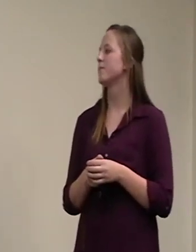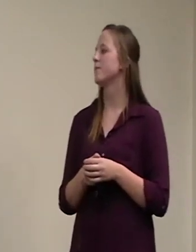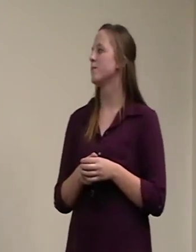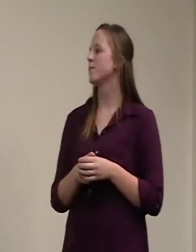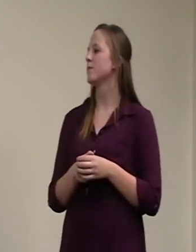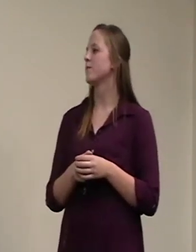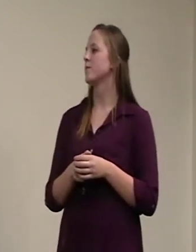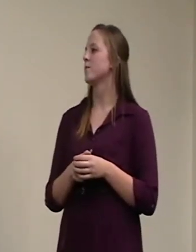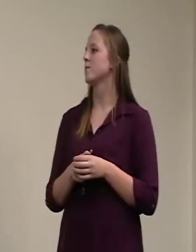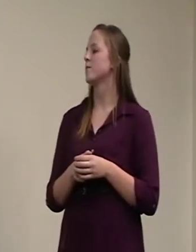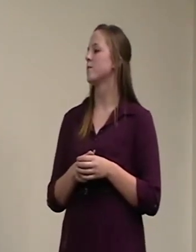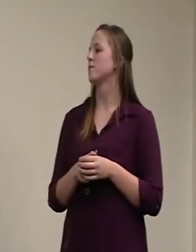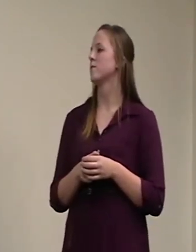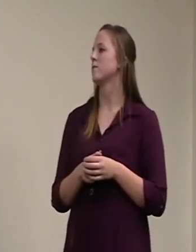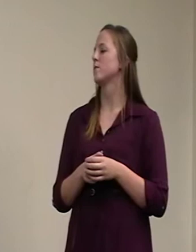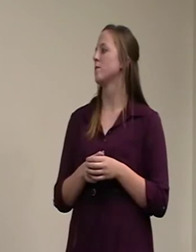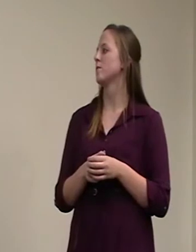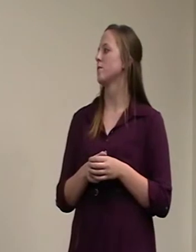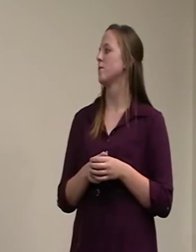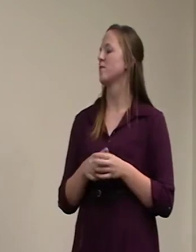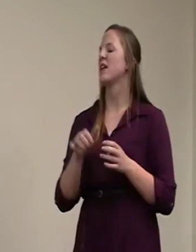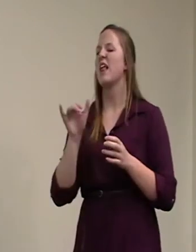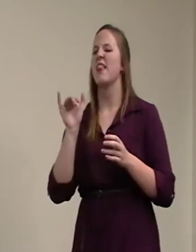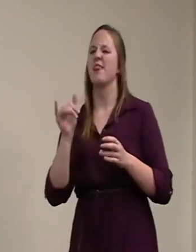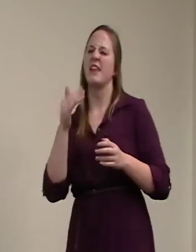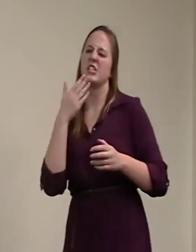Let's see, that's probably a better one to look at.